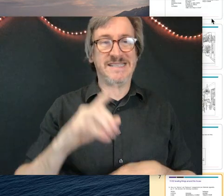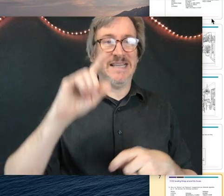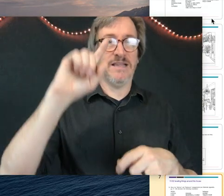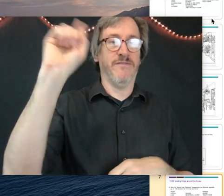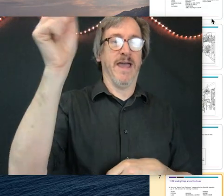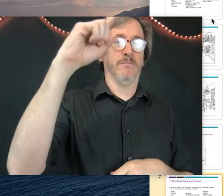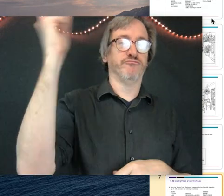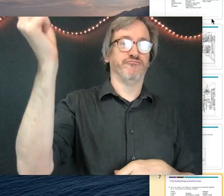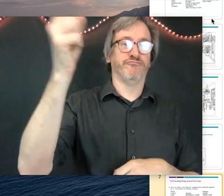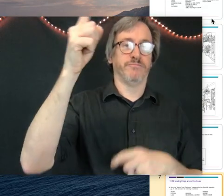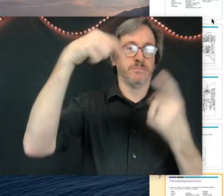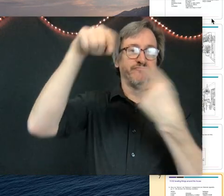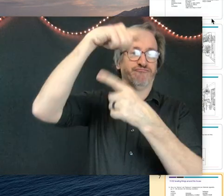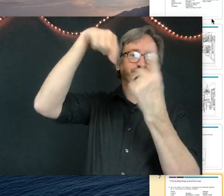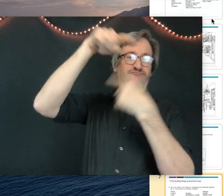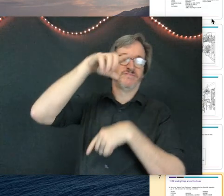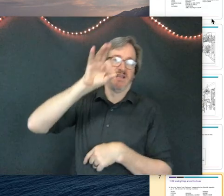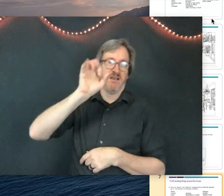Ceiling fan.